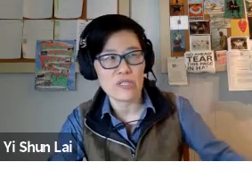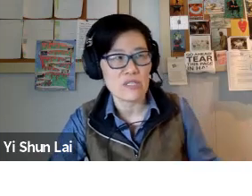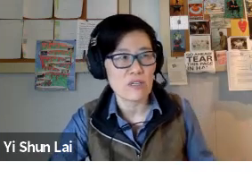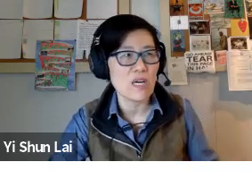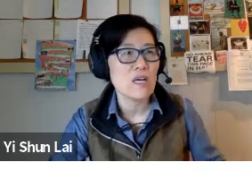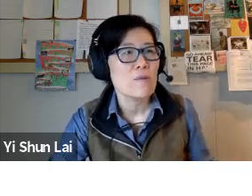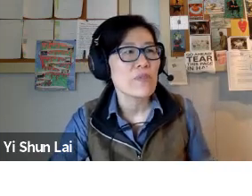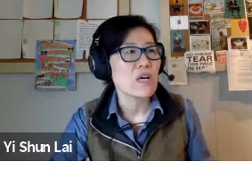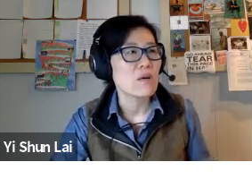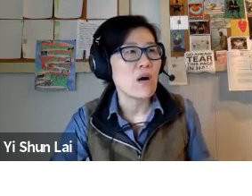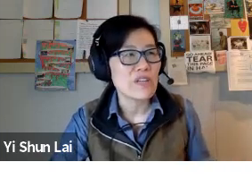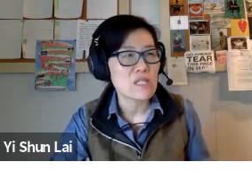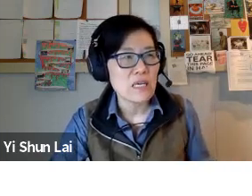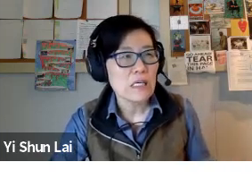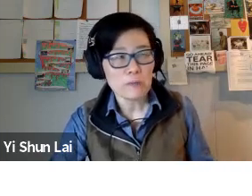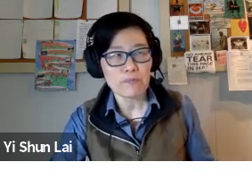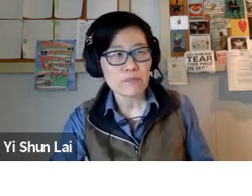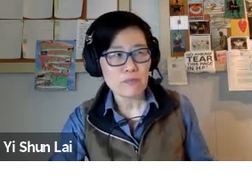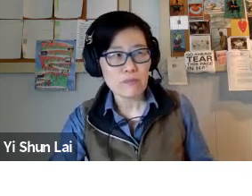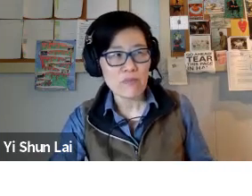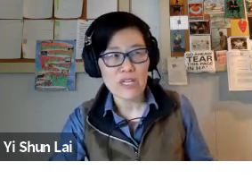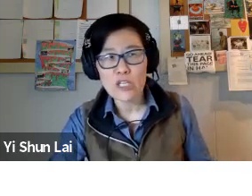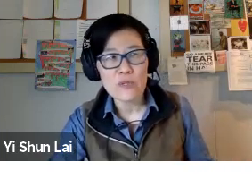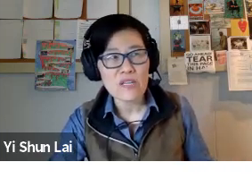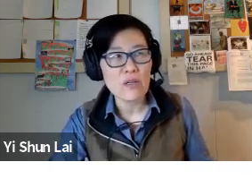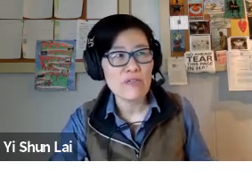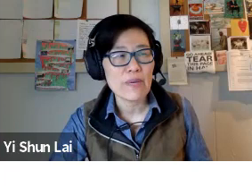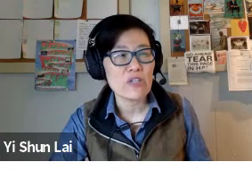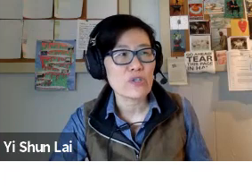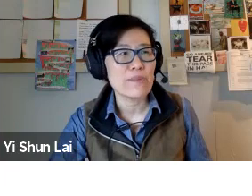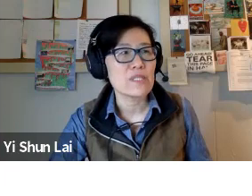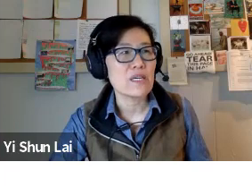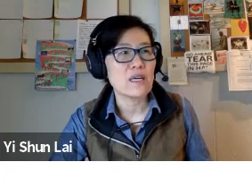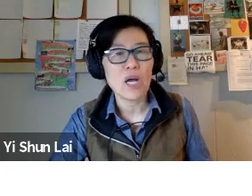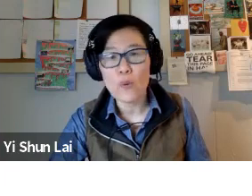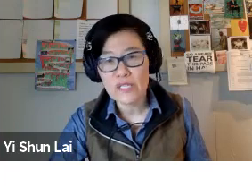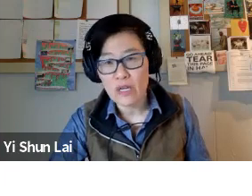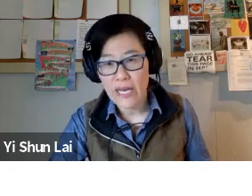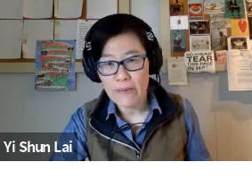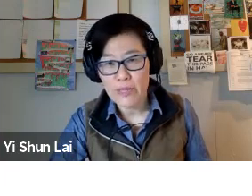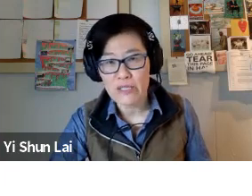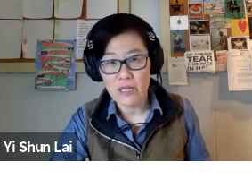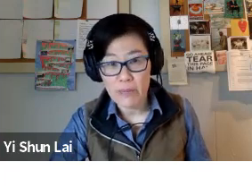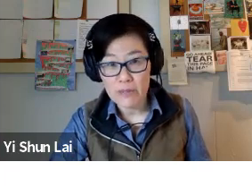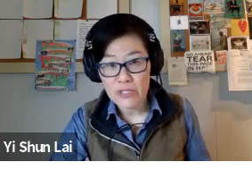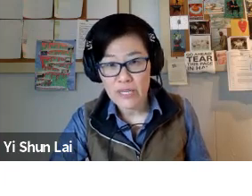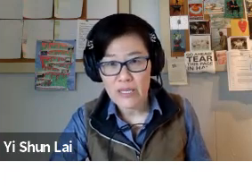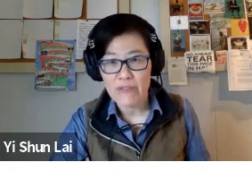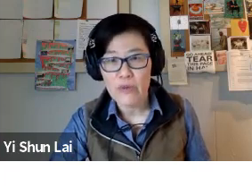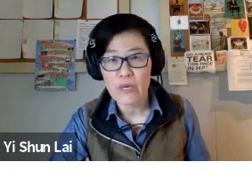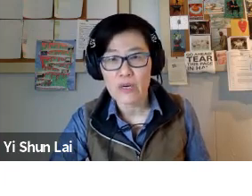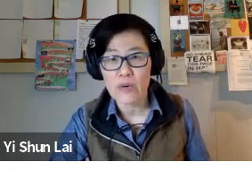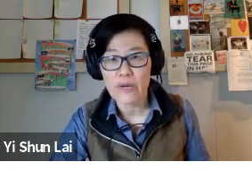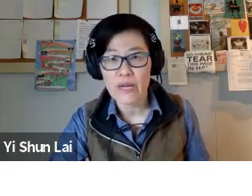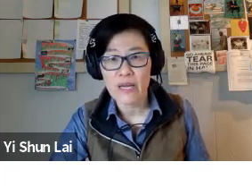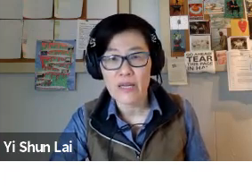again, we'll go into this later on. Obviously, include the title of your manuscript, always in all caps because it's unpublished, right? If